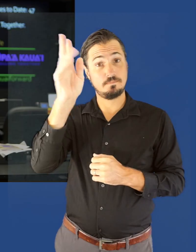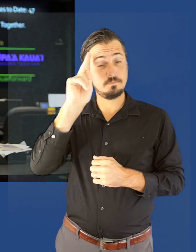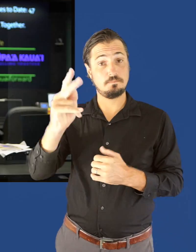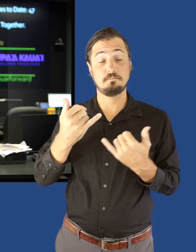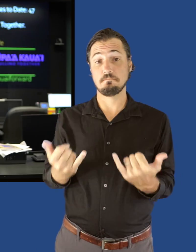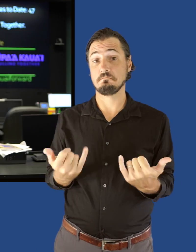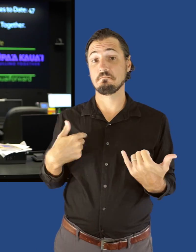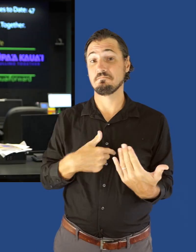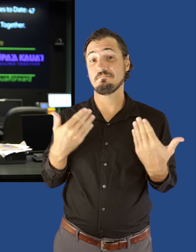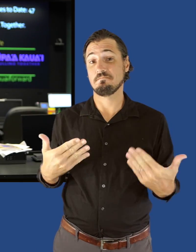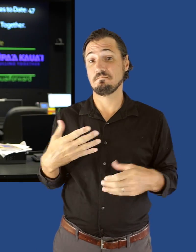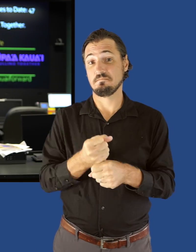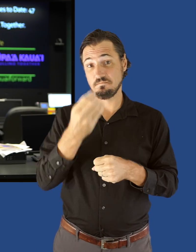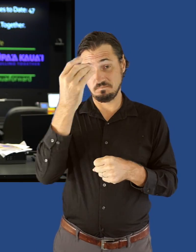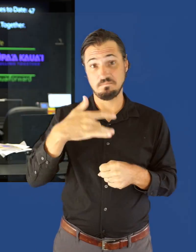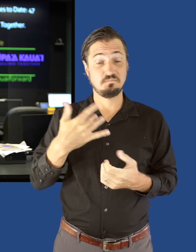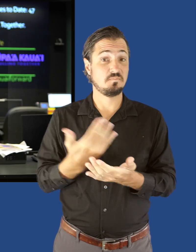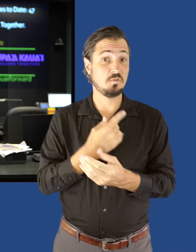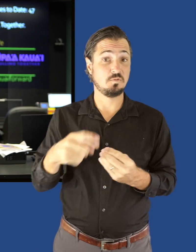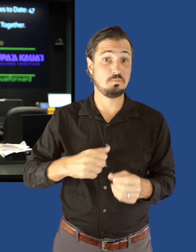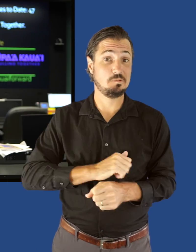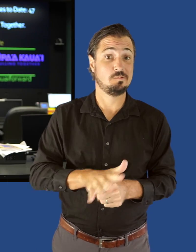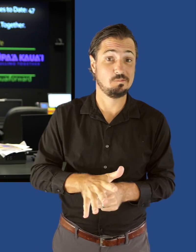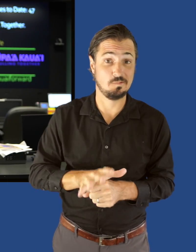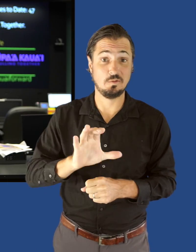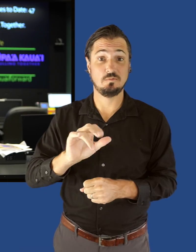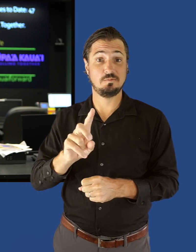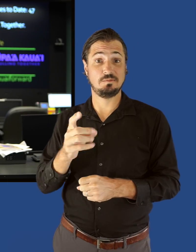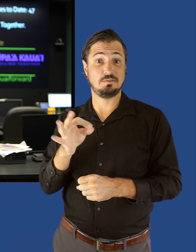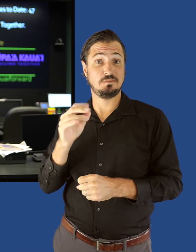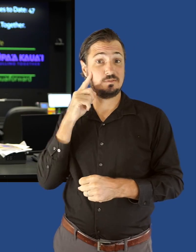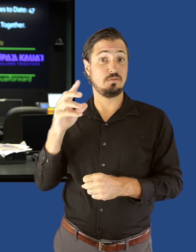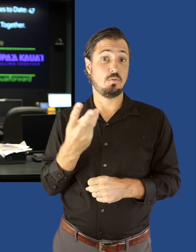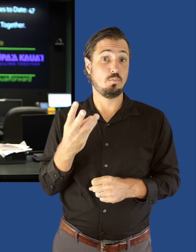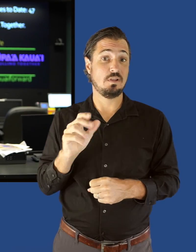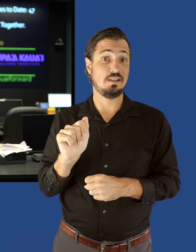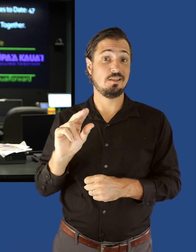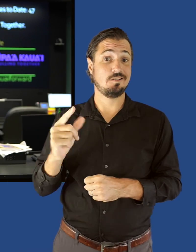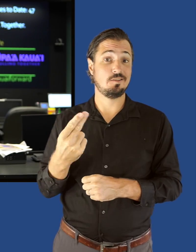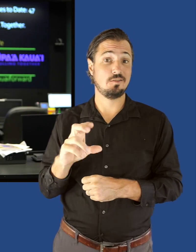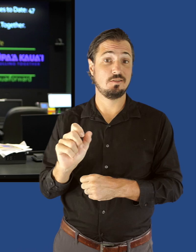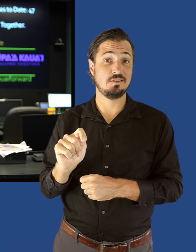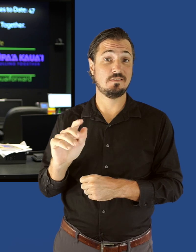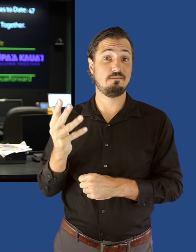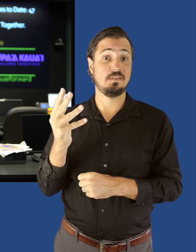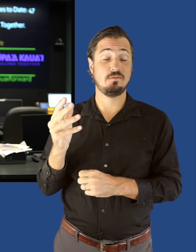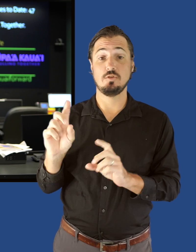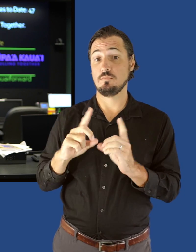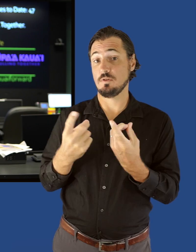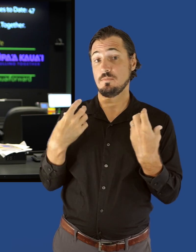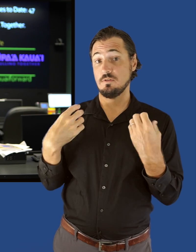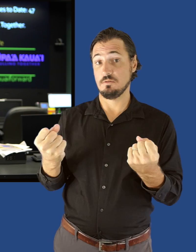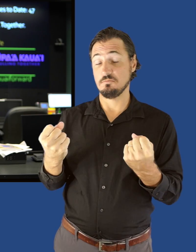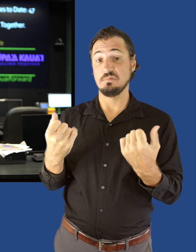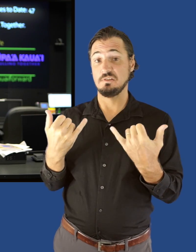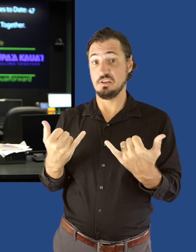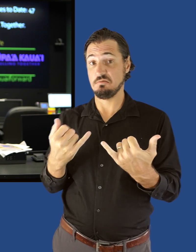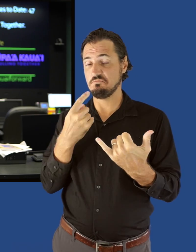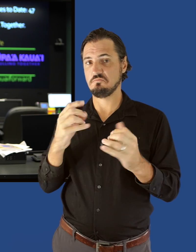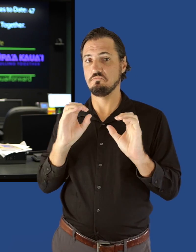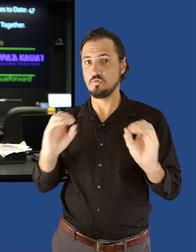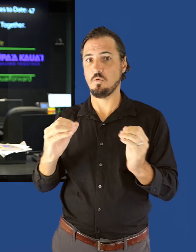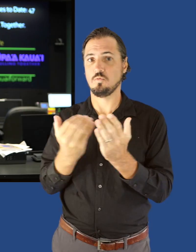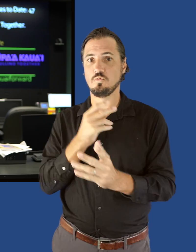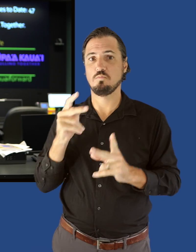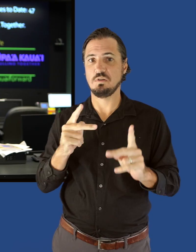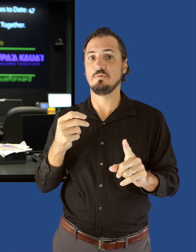Aloha Kauai, here's our daily COVID-19 briefing from Team Kauai for Wednesday, August 5th. The Department of Health reports no new cases